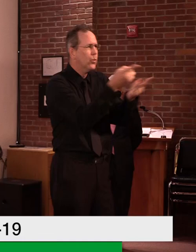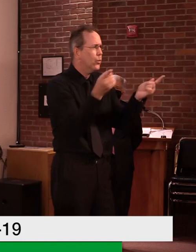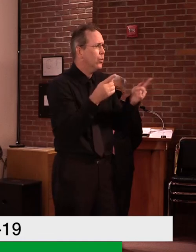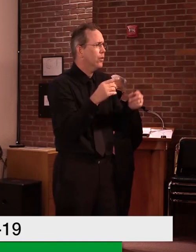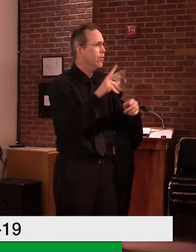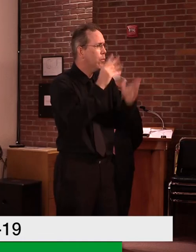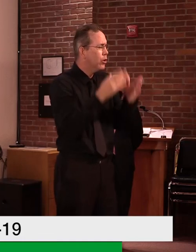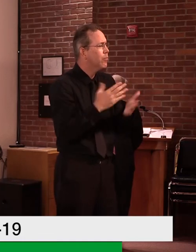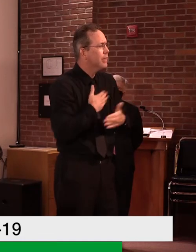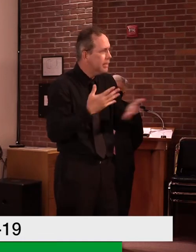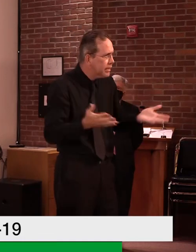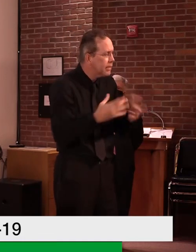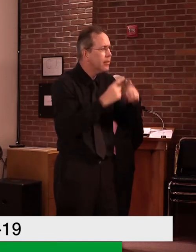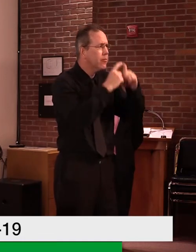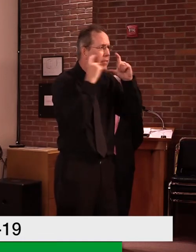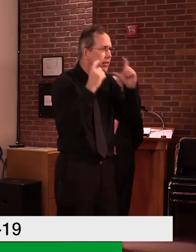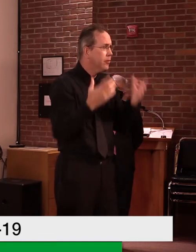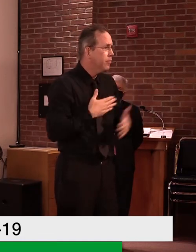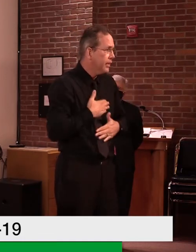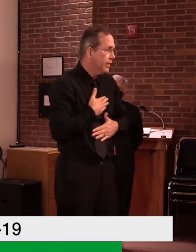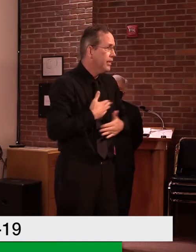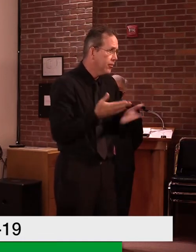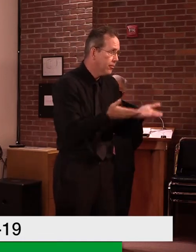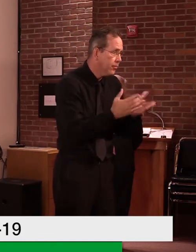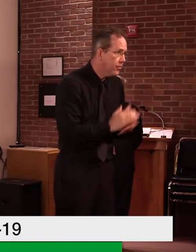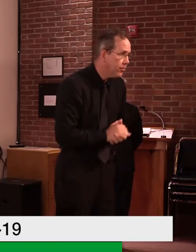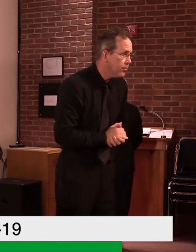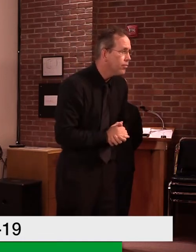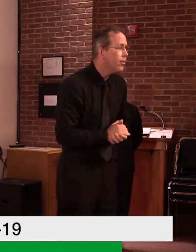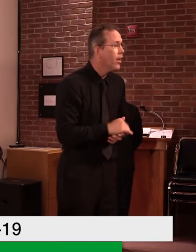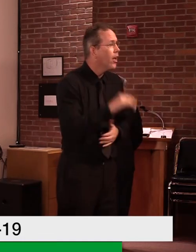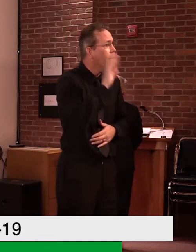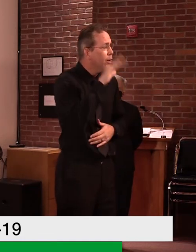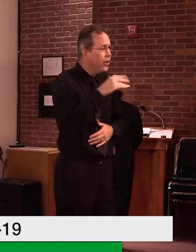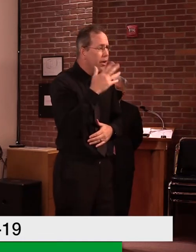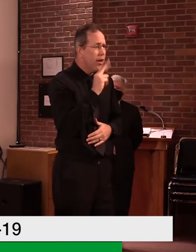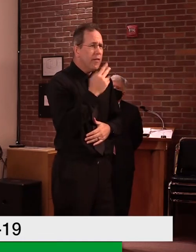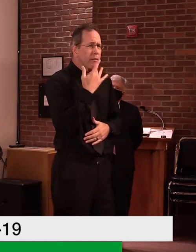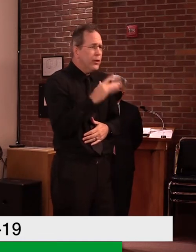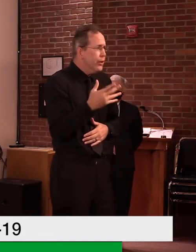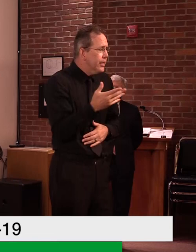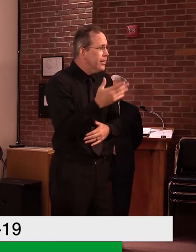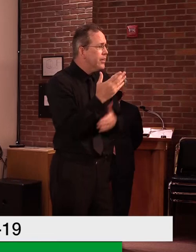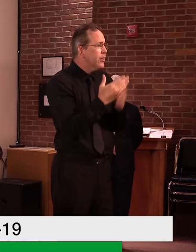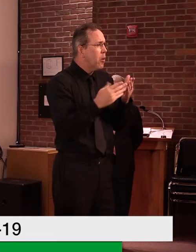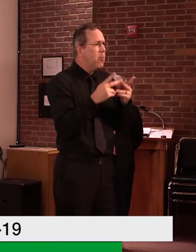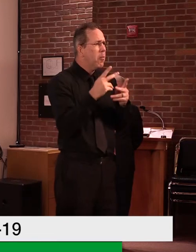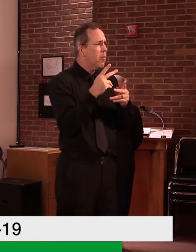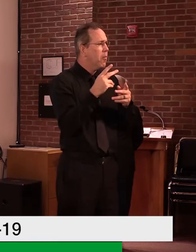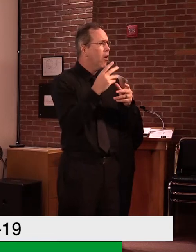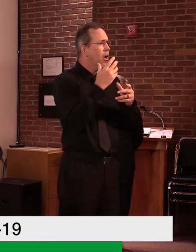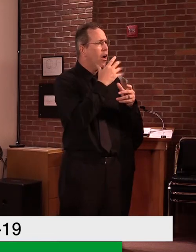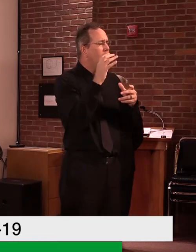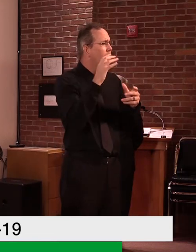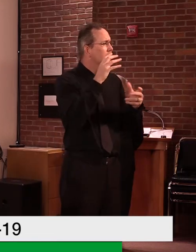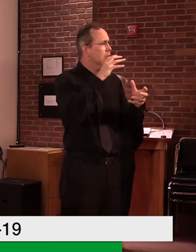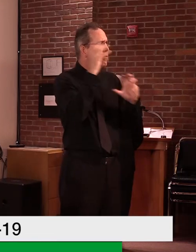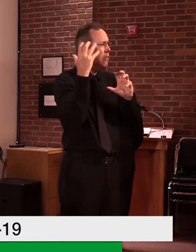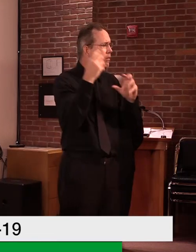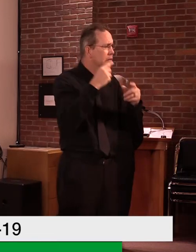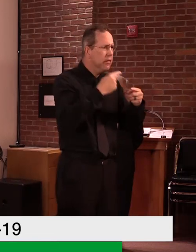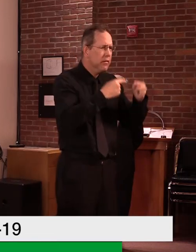Unfortunately, this issue has become polarized, and I'm still worried that a mandate will